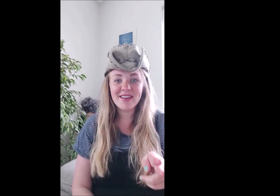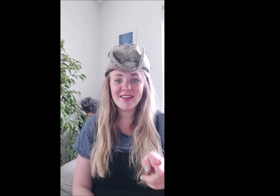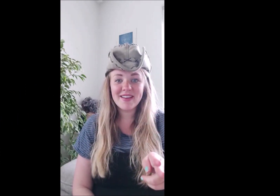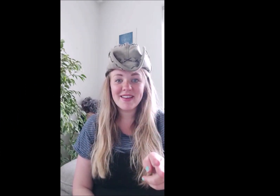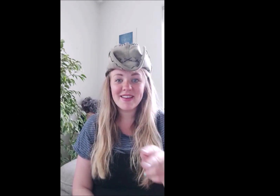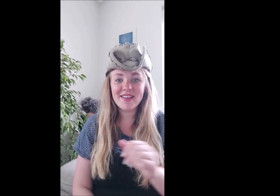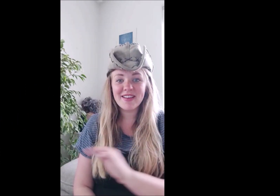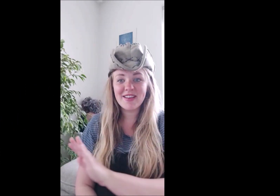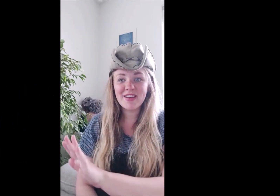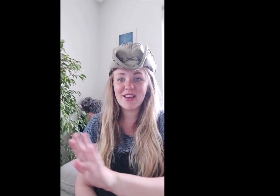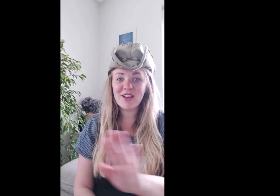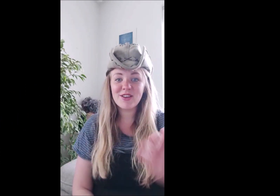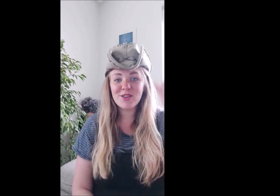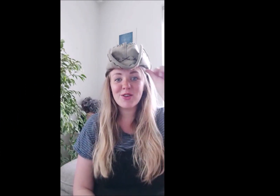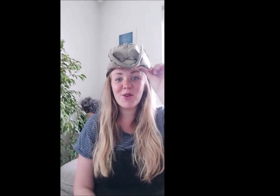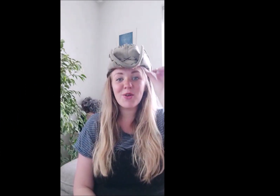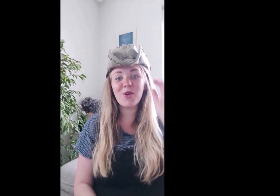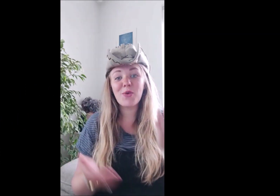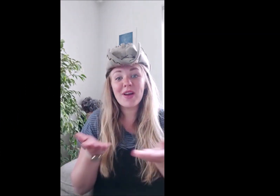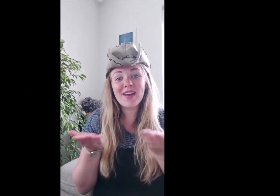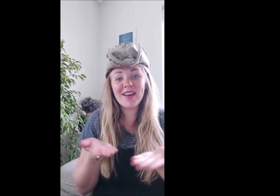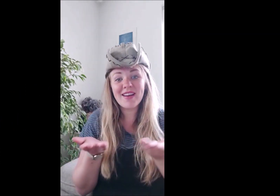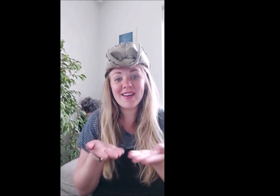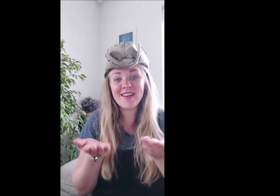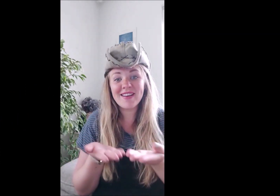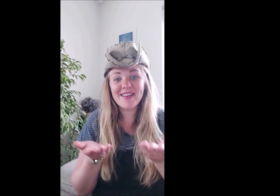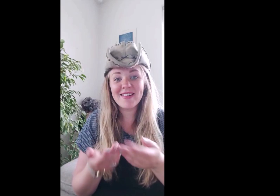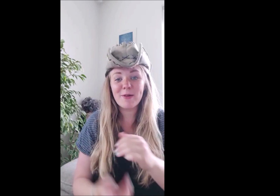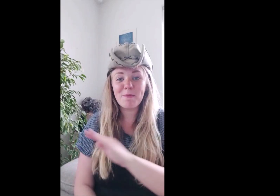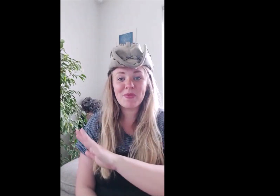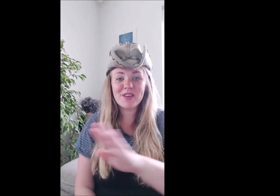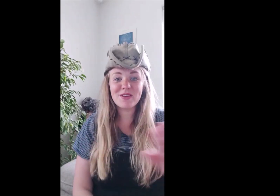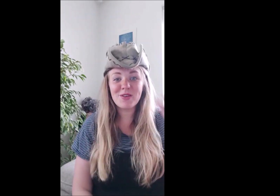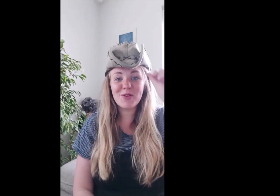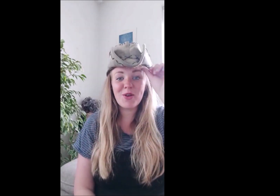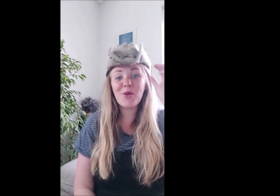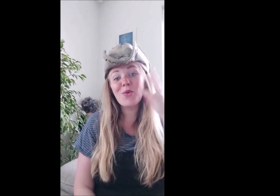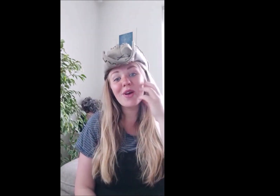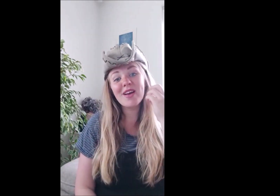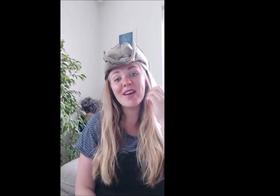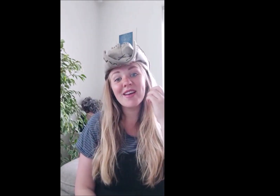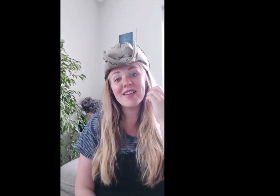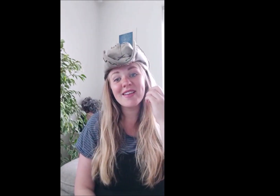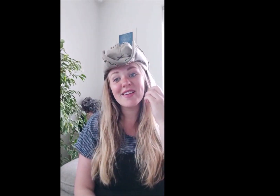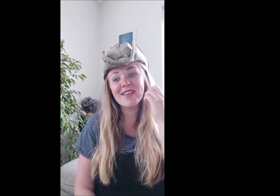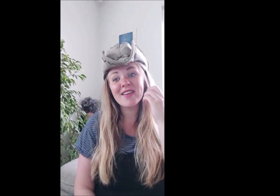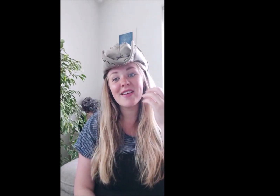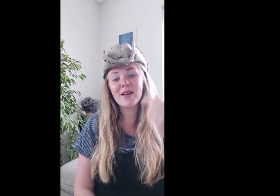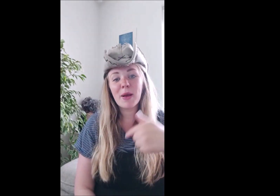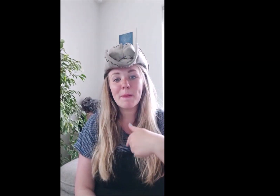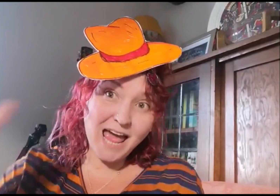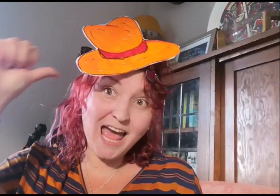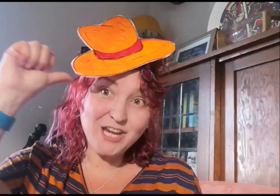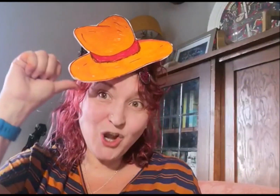again. Don't know where, don't know when, but I